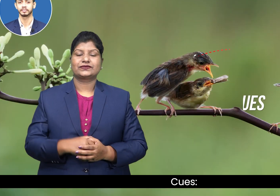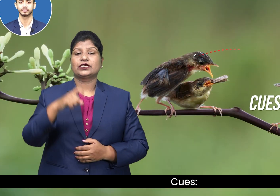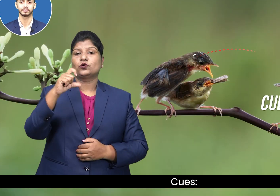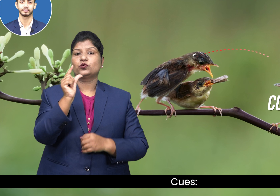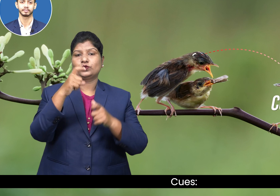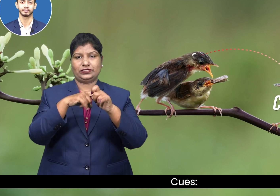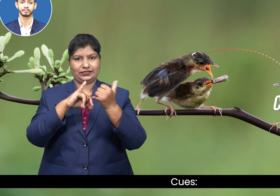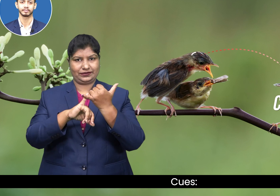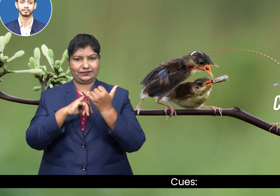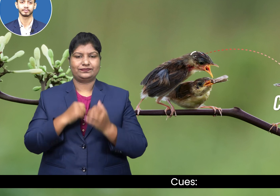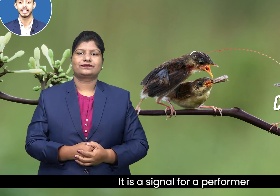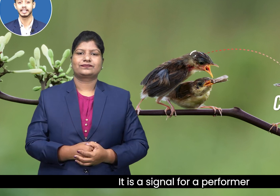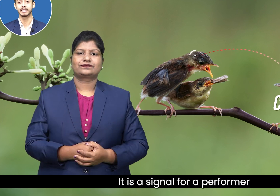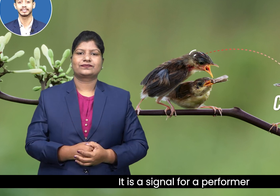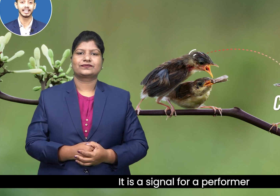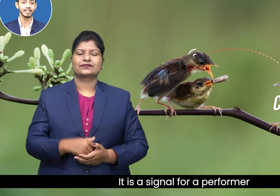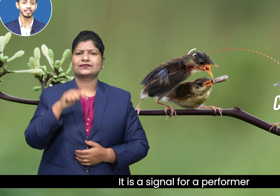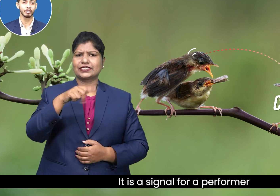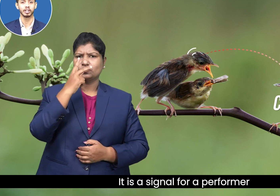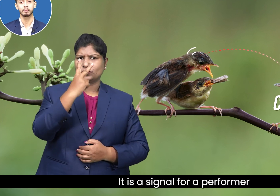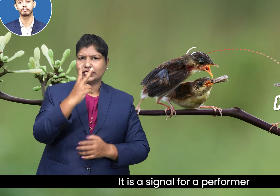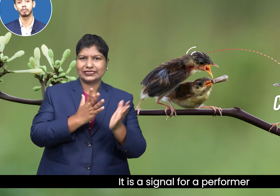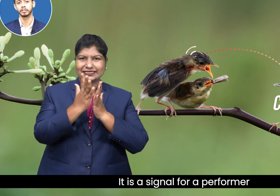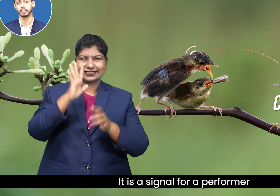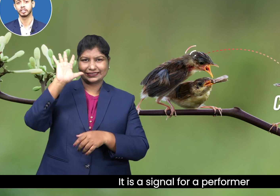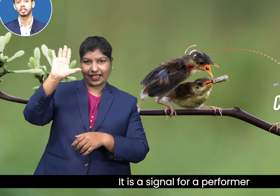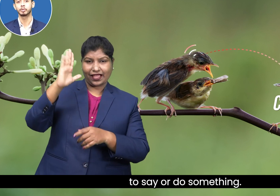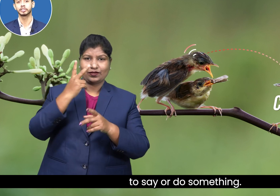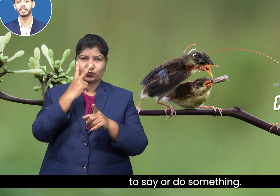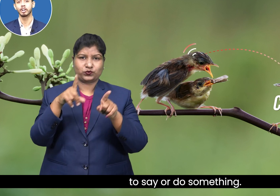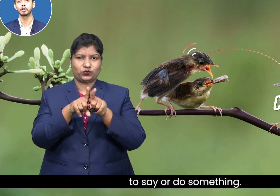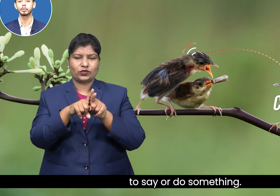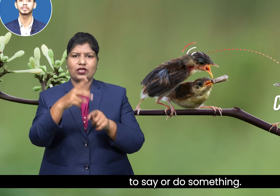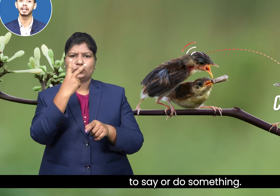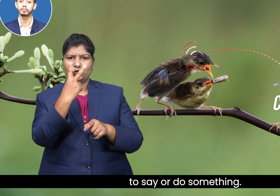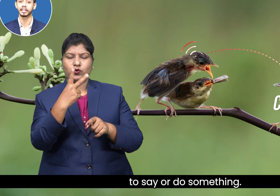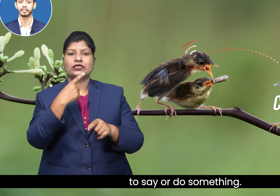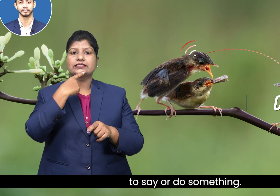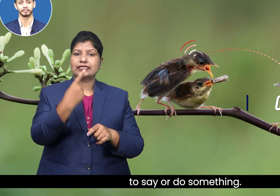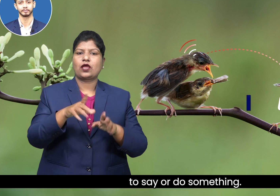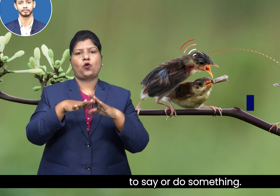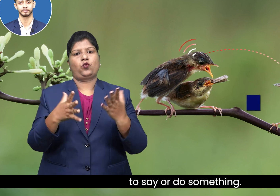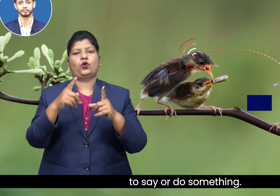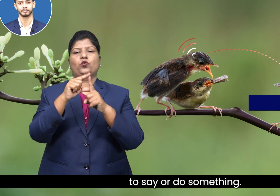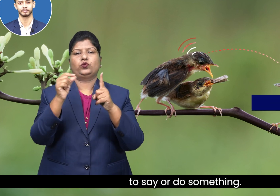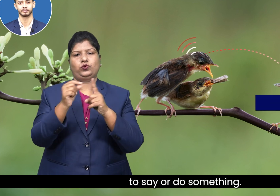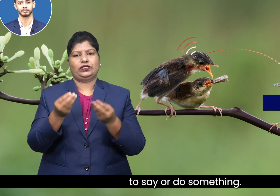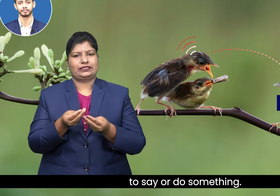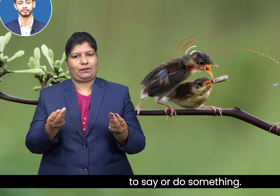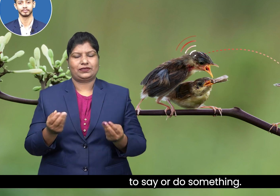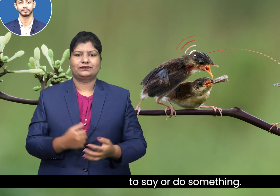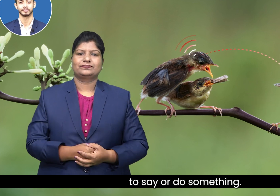Cues. It is a signal for a performer to say or do something.